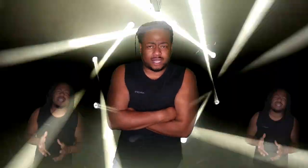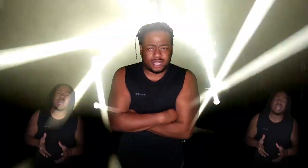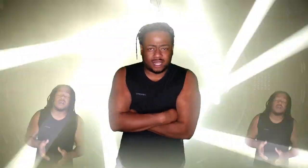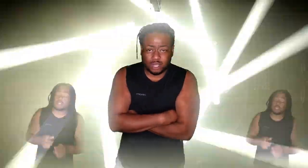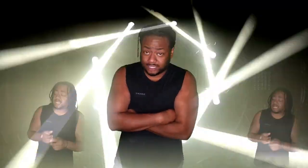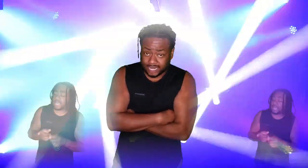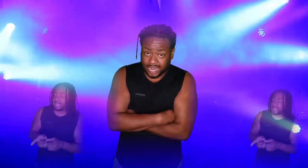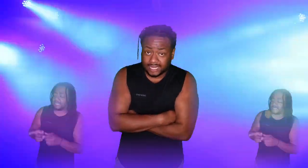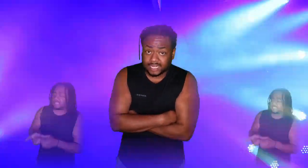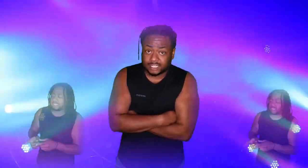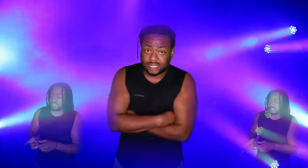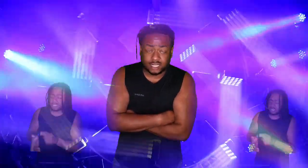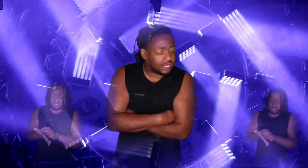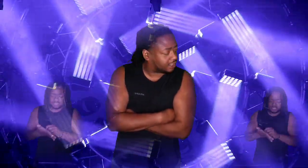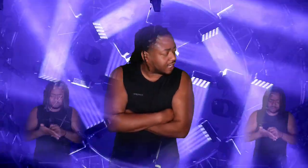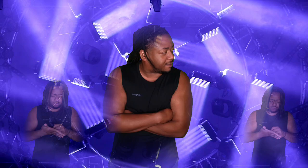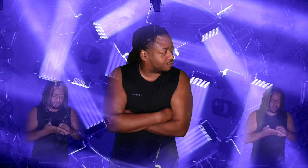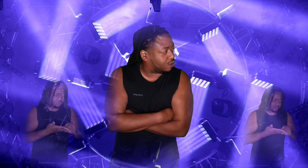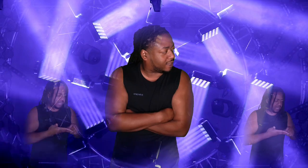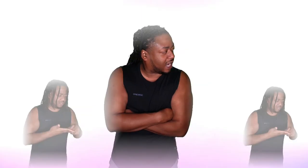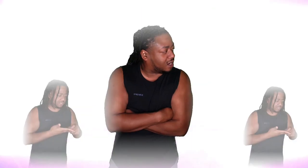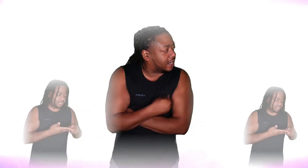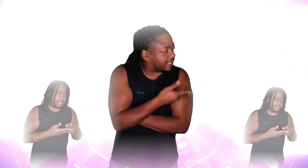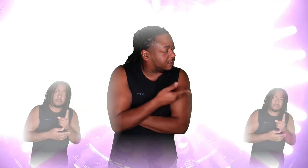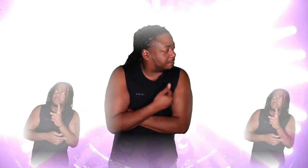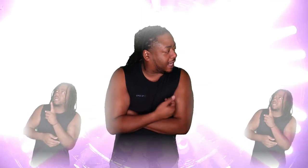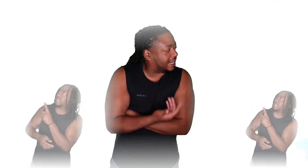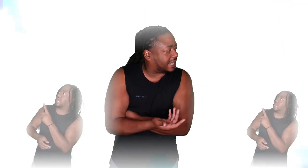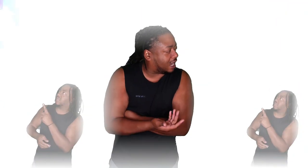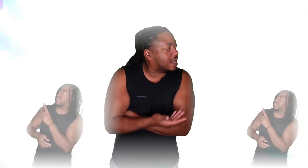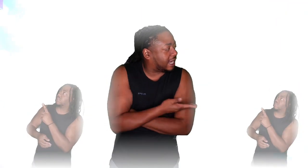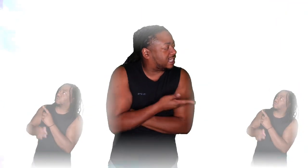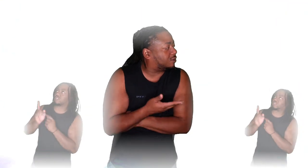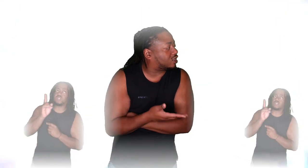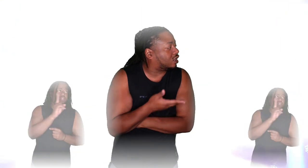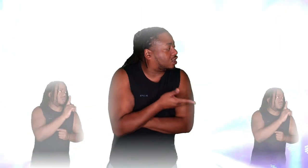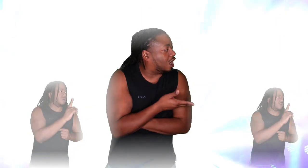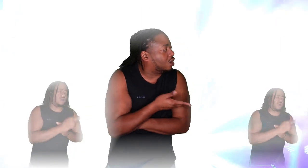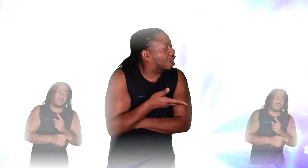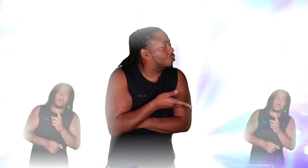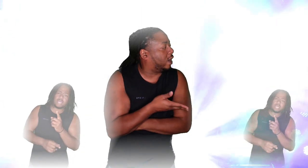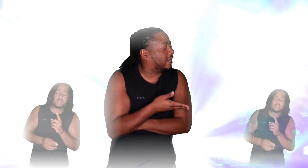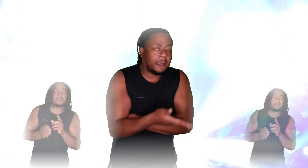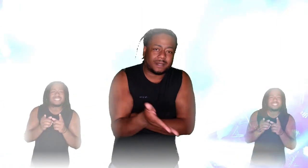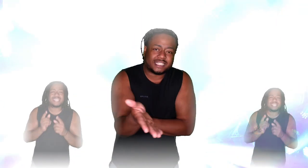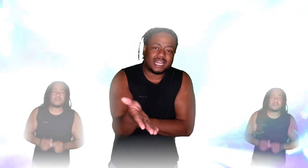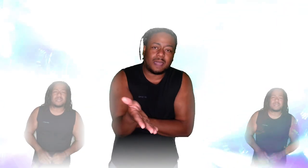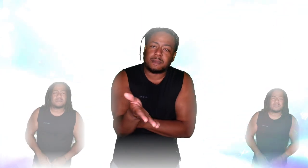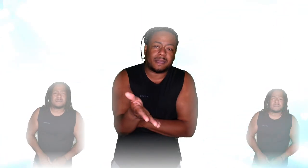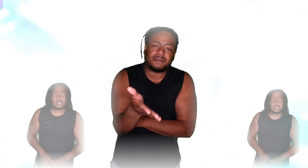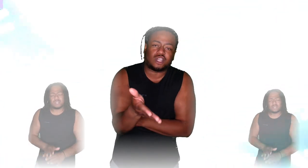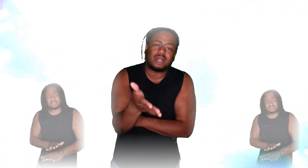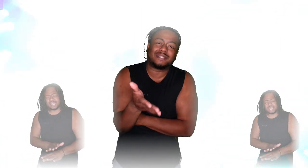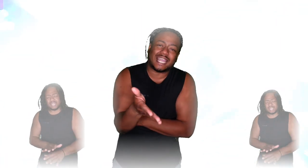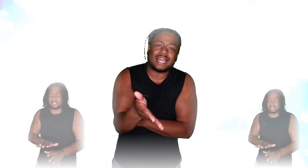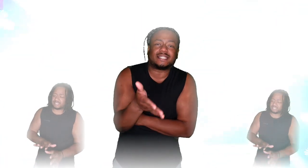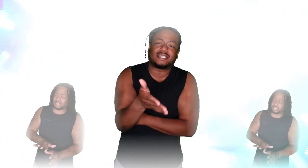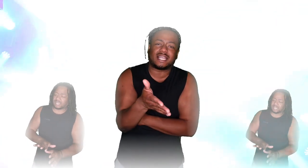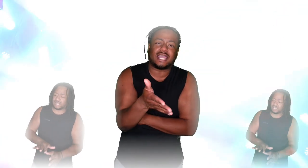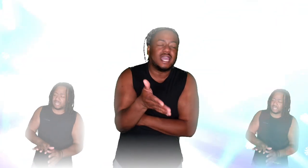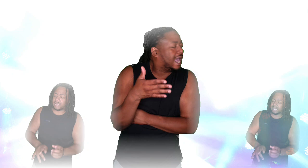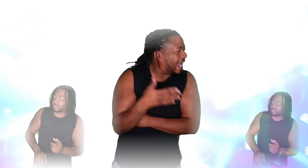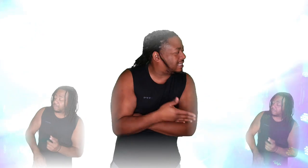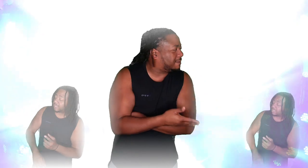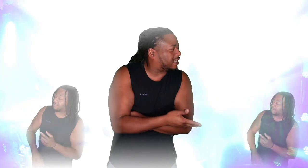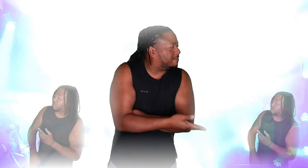was right now. She had an agenda, she kept it wrote down. She had it planned out, like it was gonna go away. But shit happens, baby girl, I'm sad to